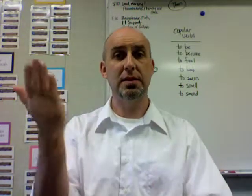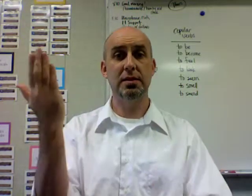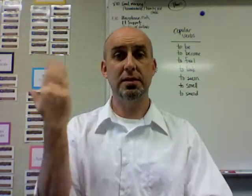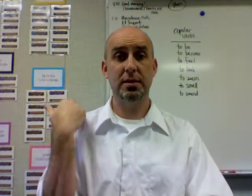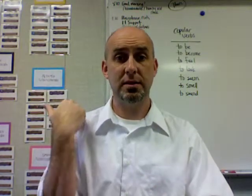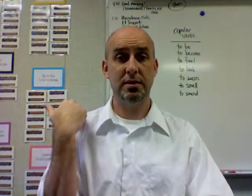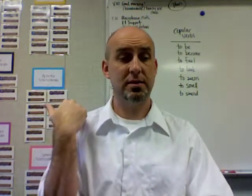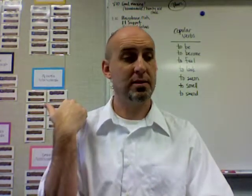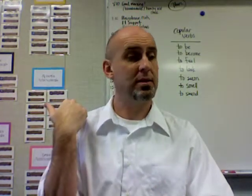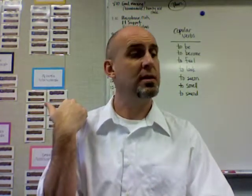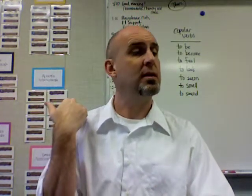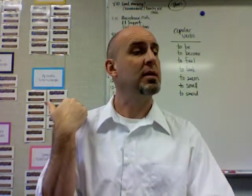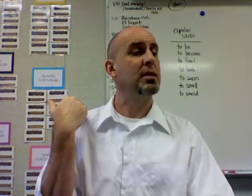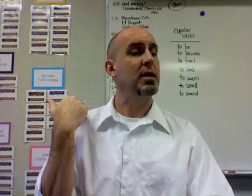recognized.